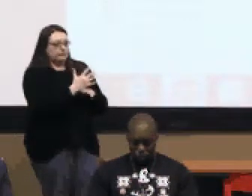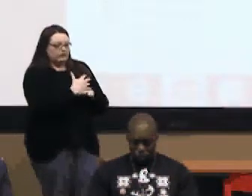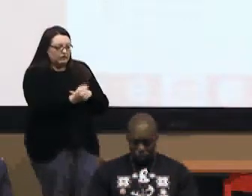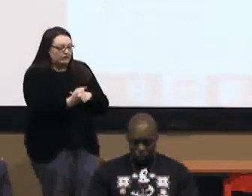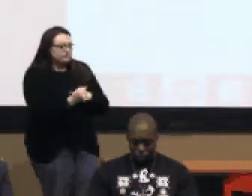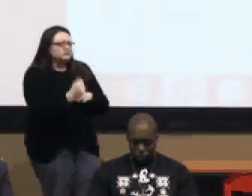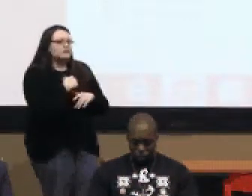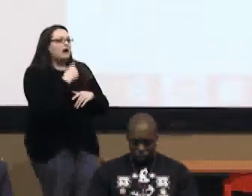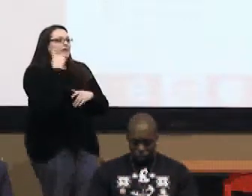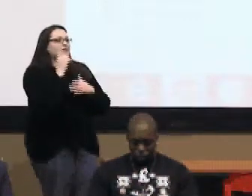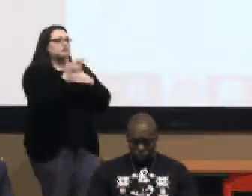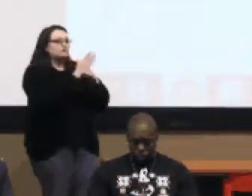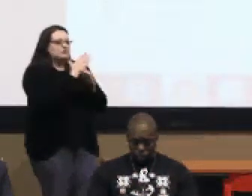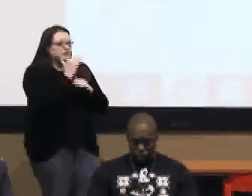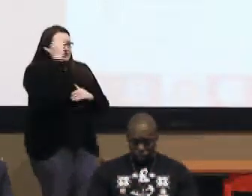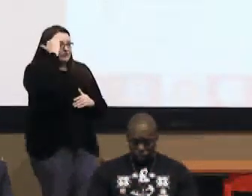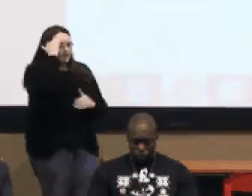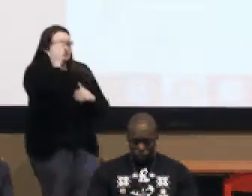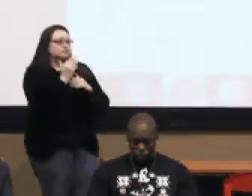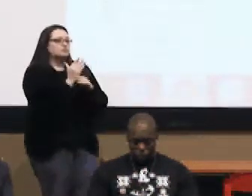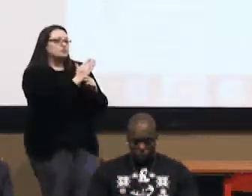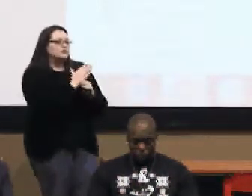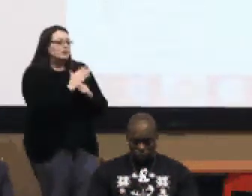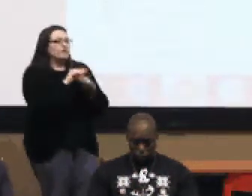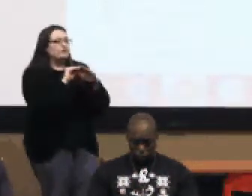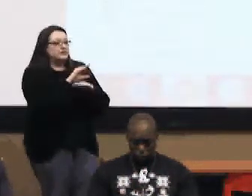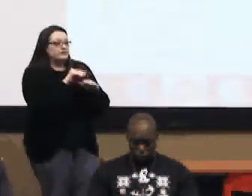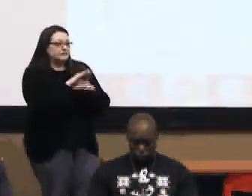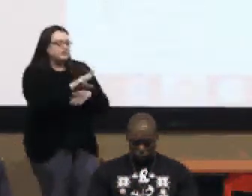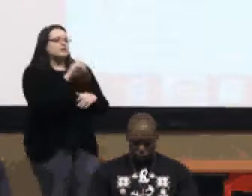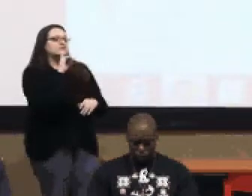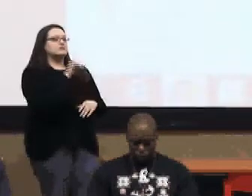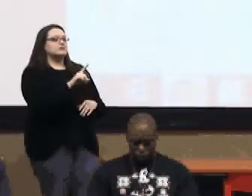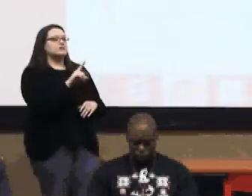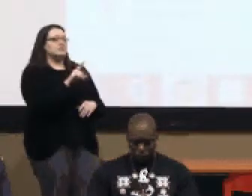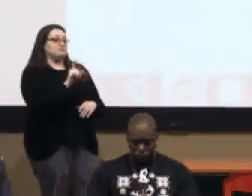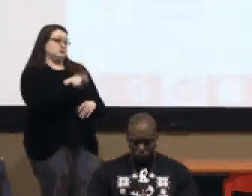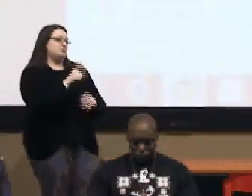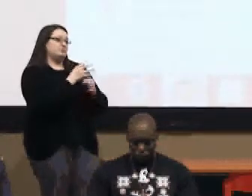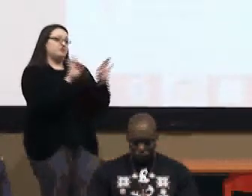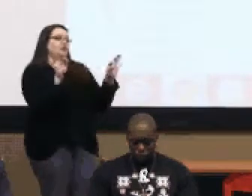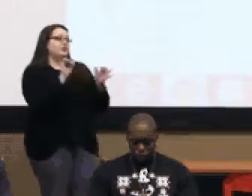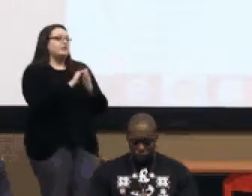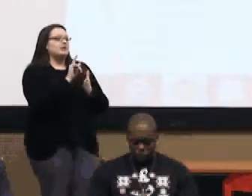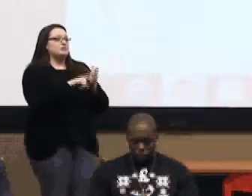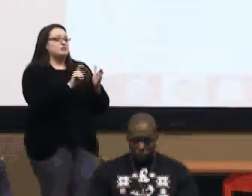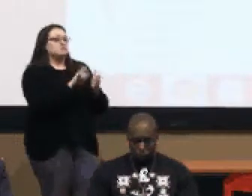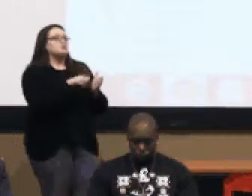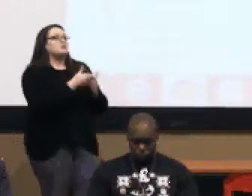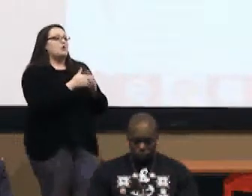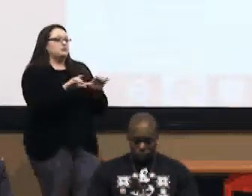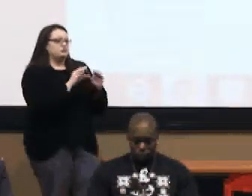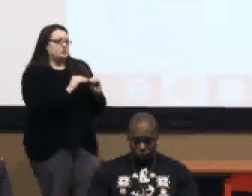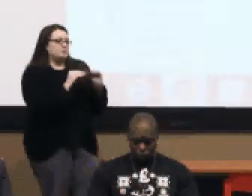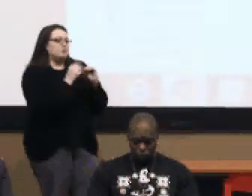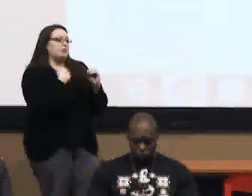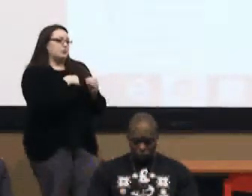think that sharing knowledge and sharing advice should be free, and that's what we should all do the more we